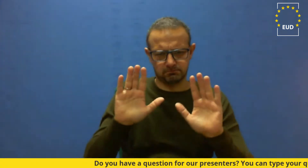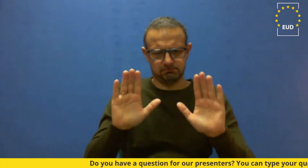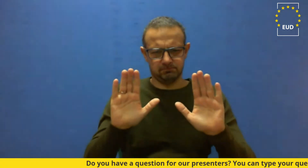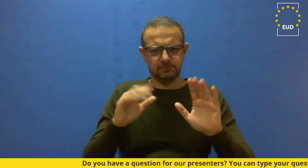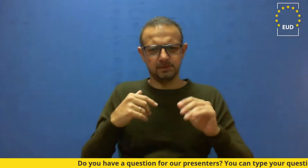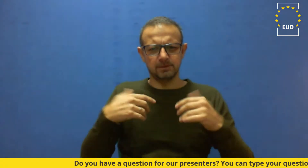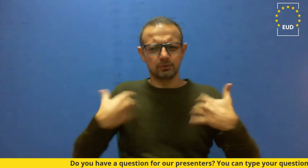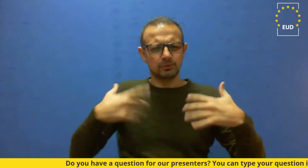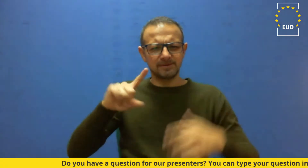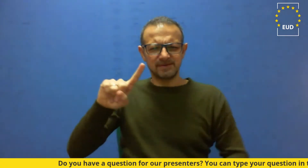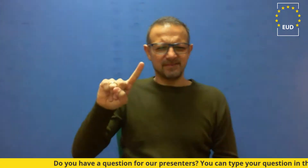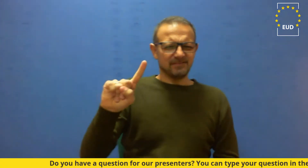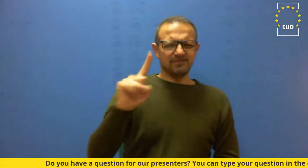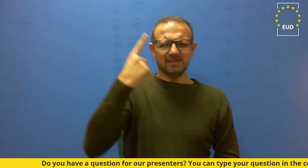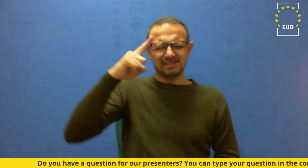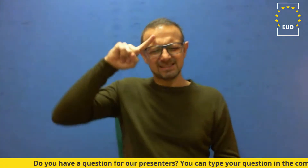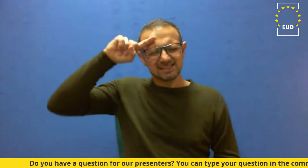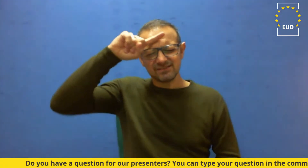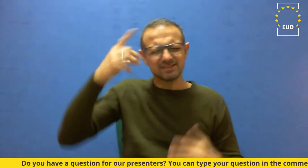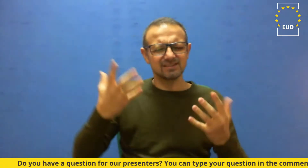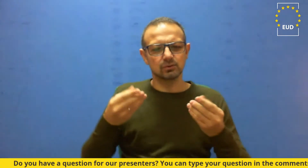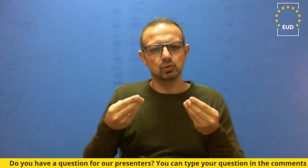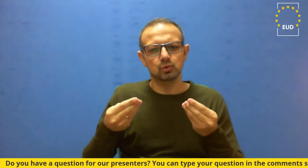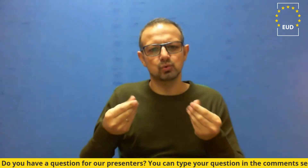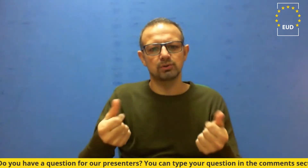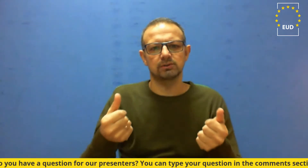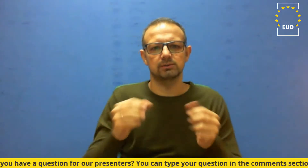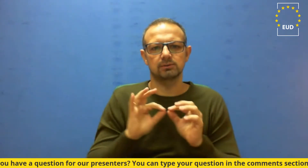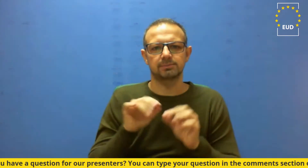However, we've noticed that